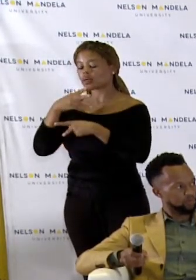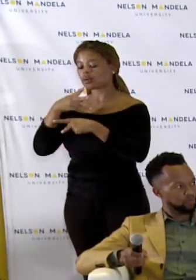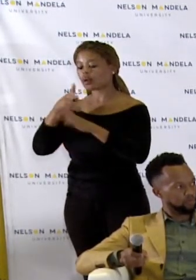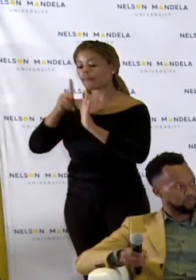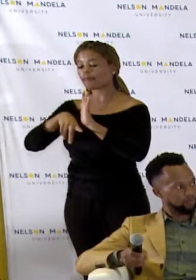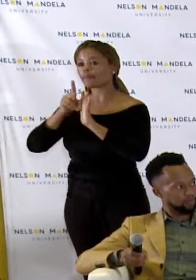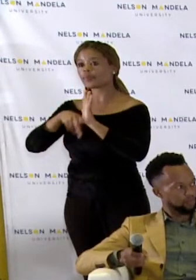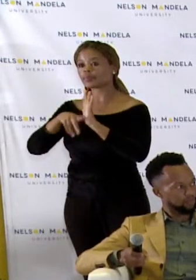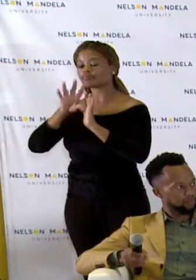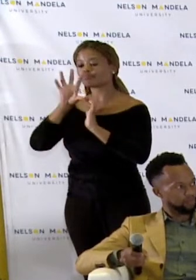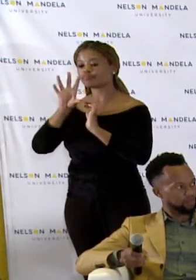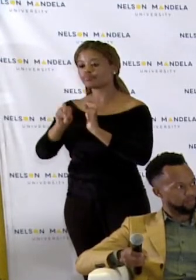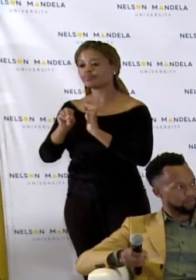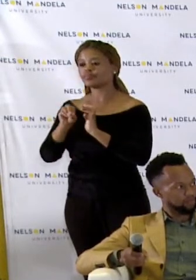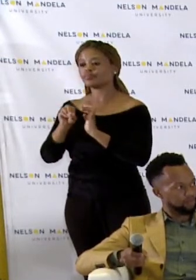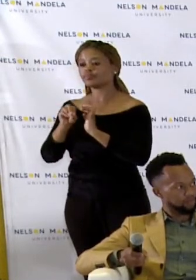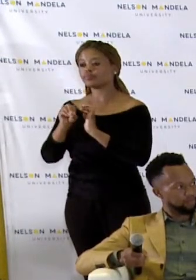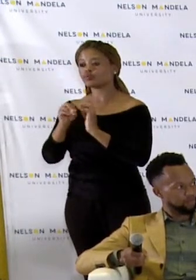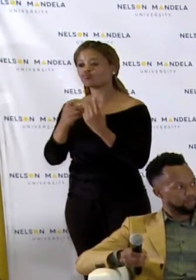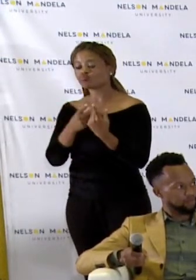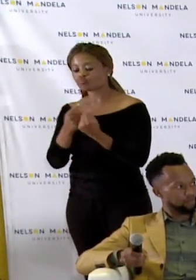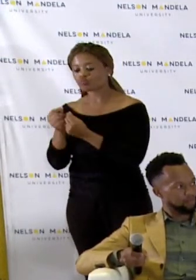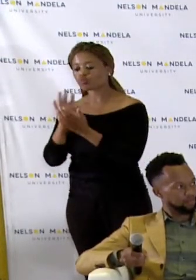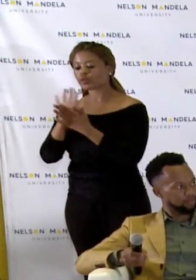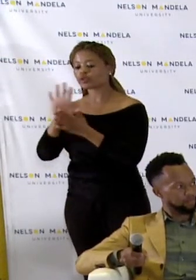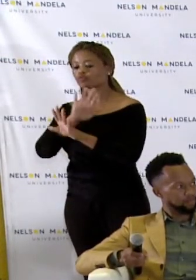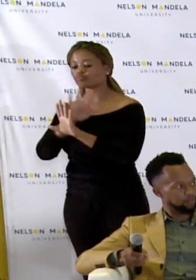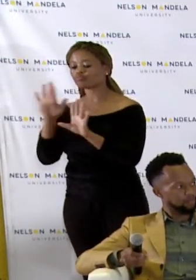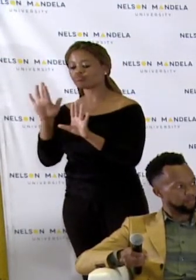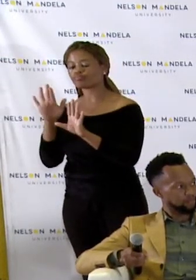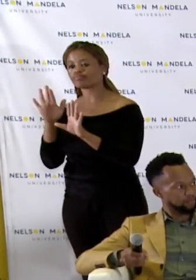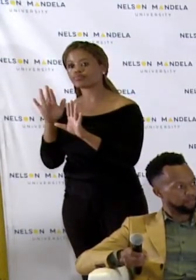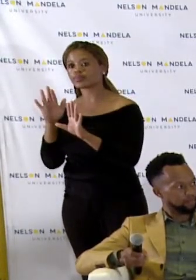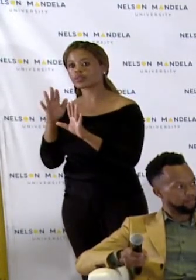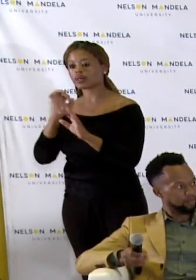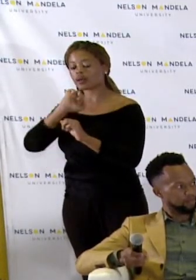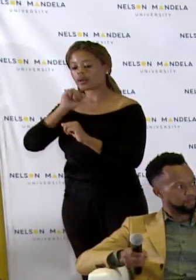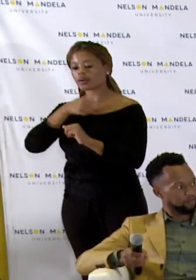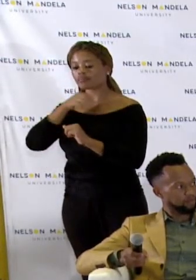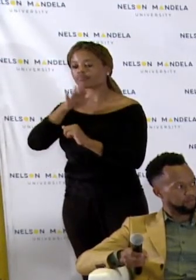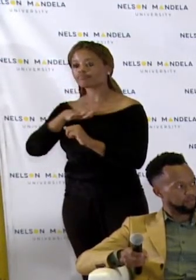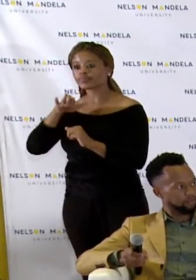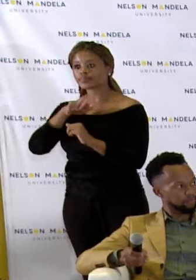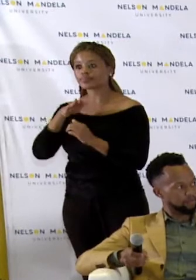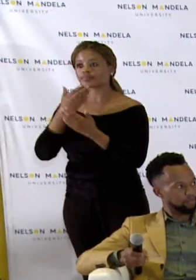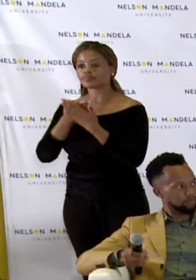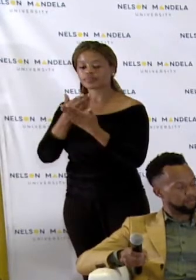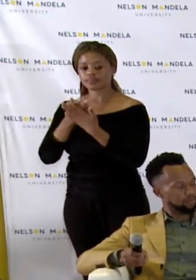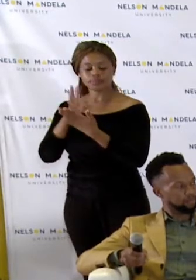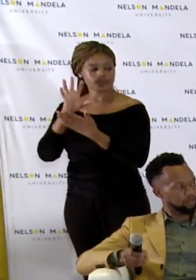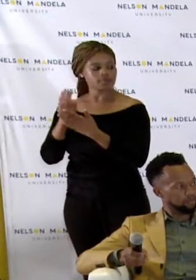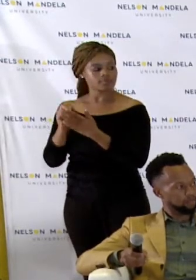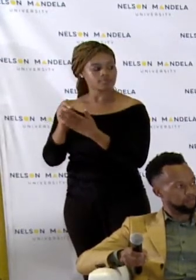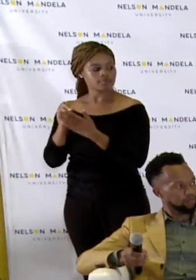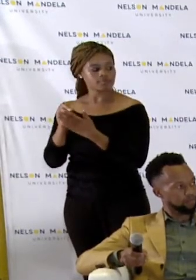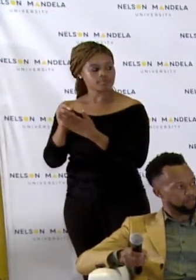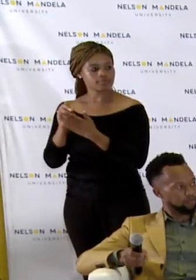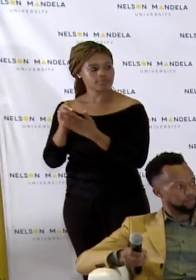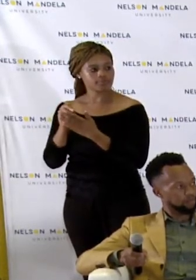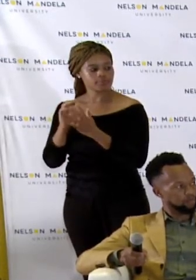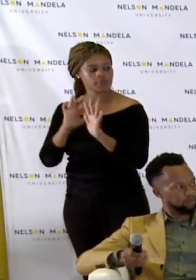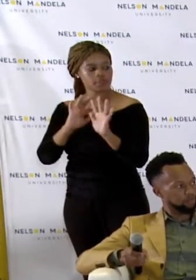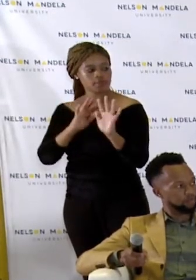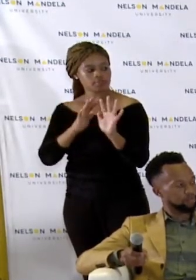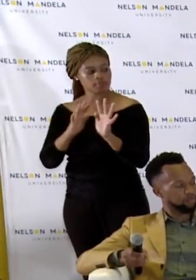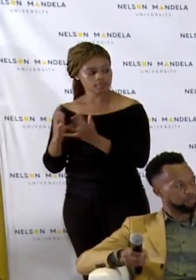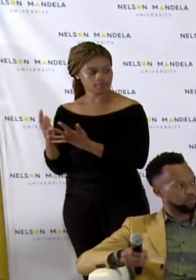inform the products, the do's and the don'ts on our platforms, but they also say when there is a transgression,